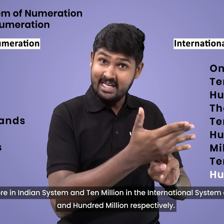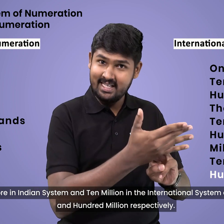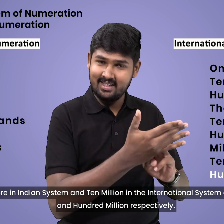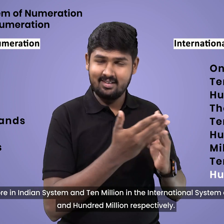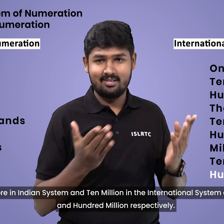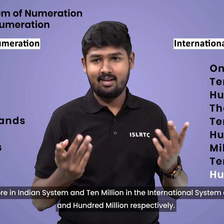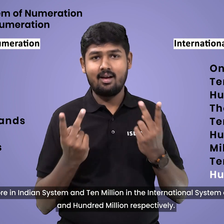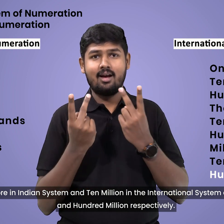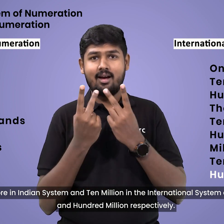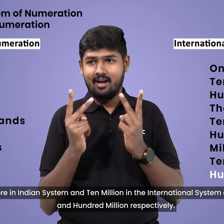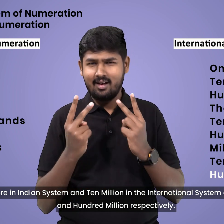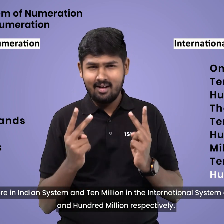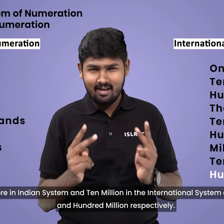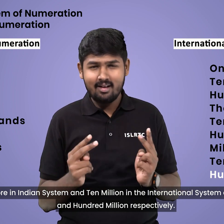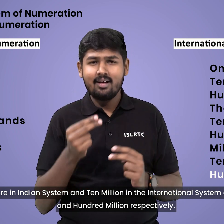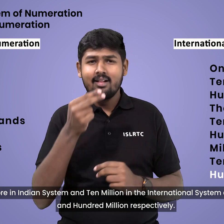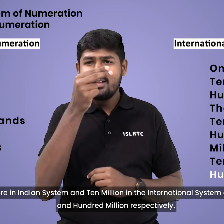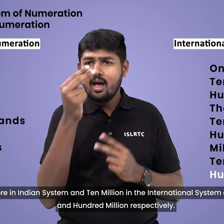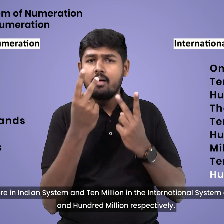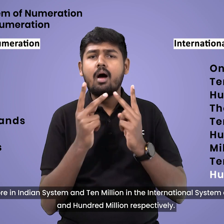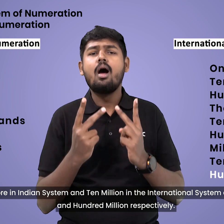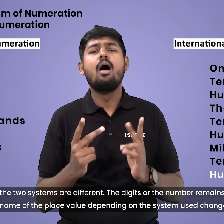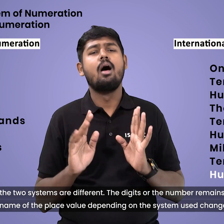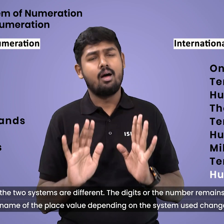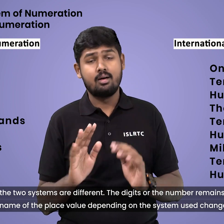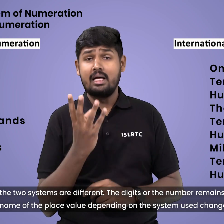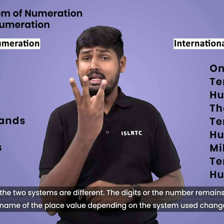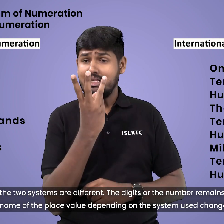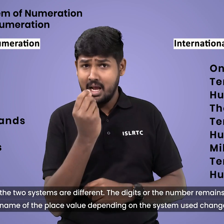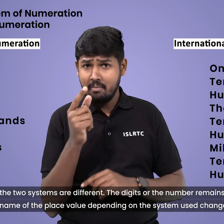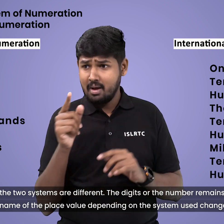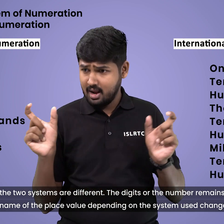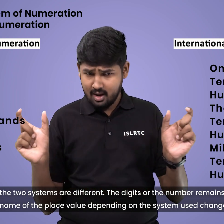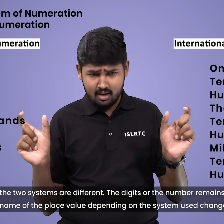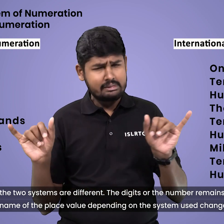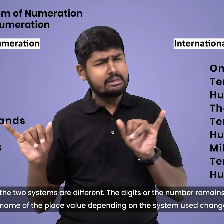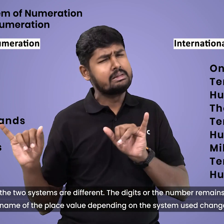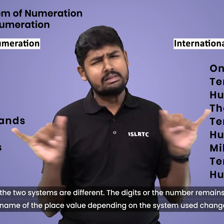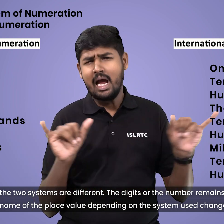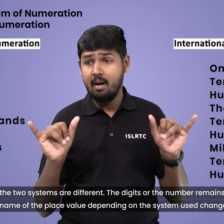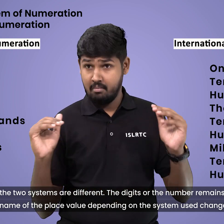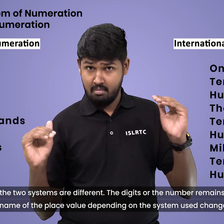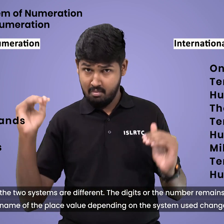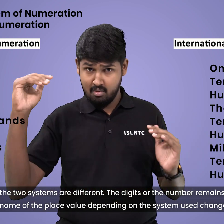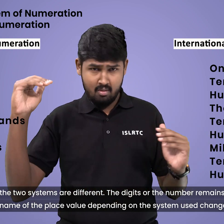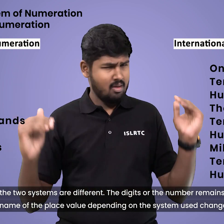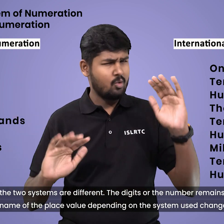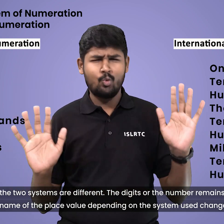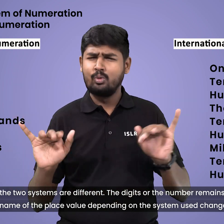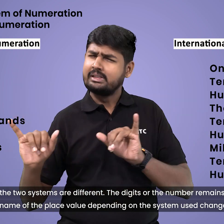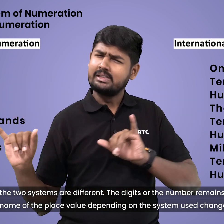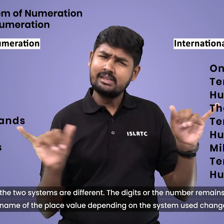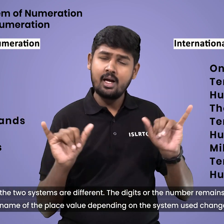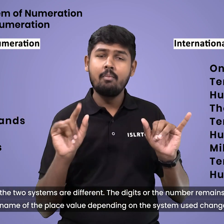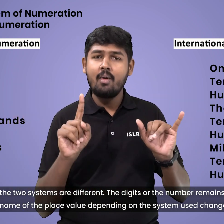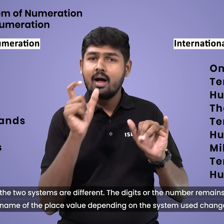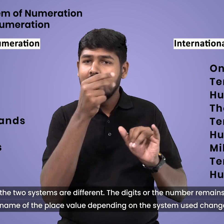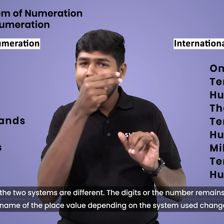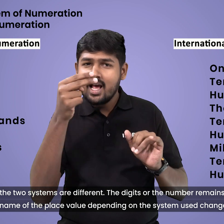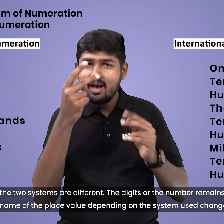international system and then 10 crore and 100 million respectively. So, you see how the two systems are different. The